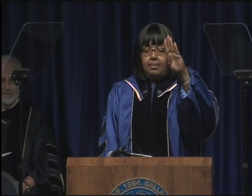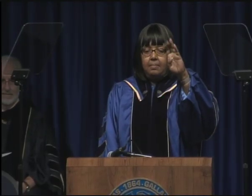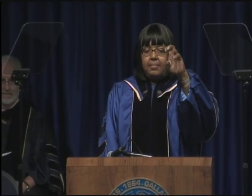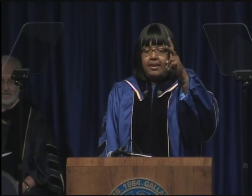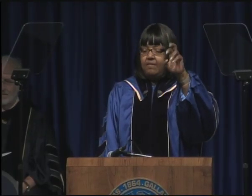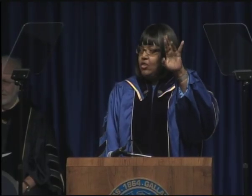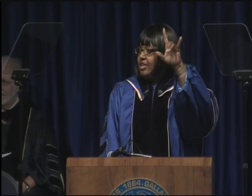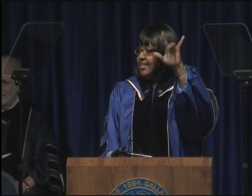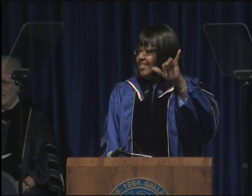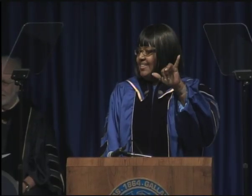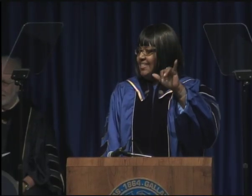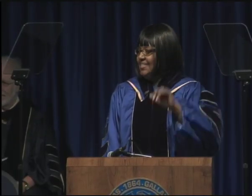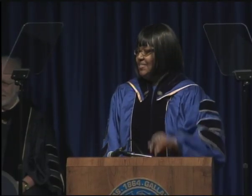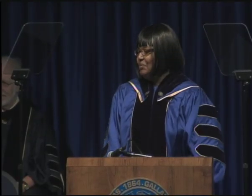Tamira Beverly.